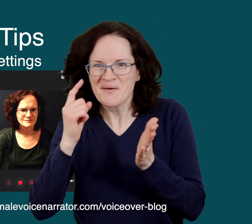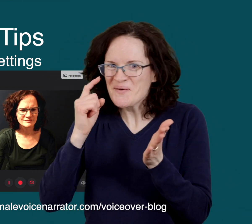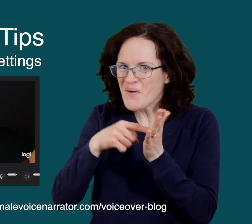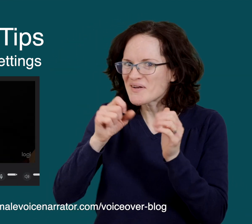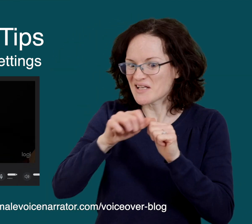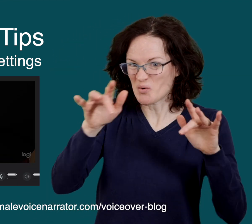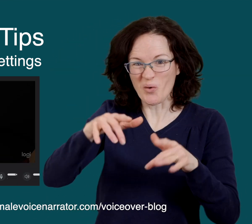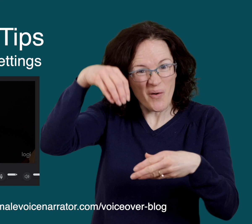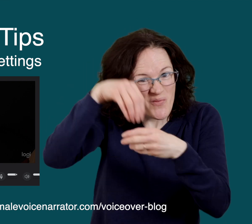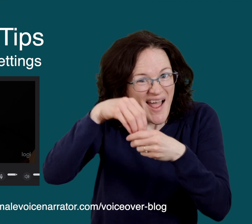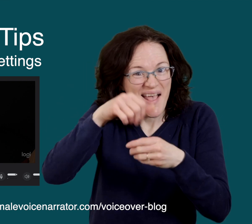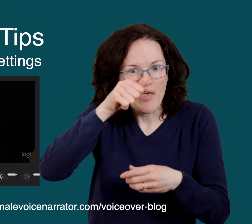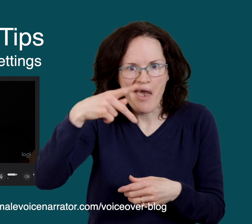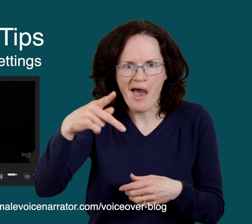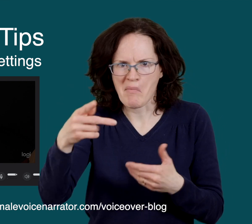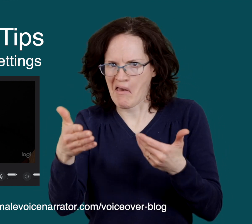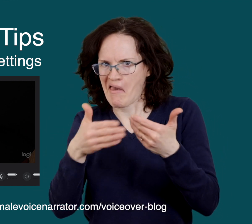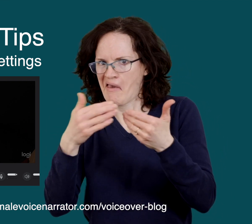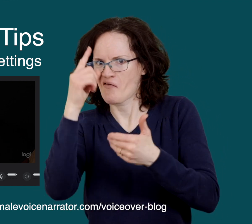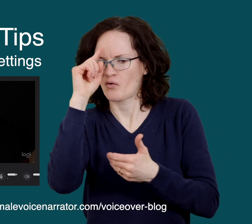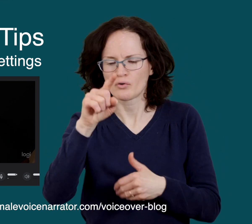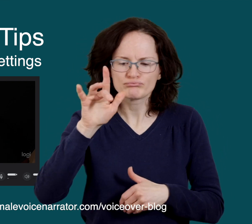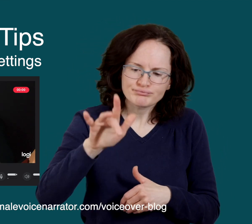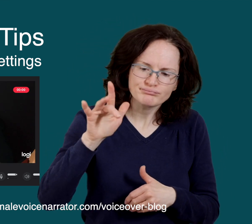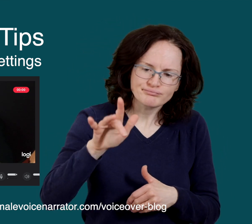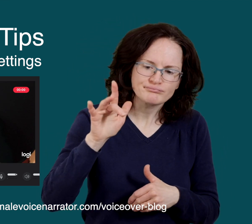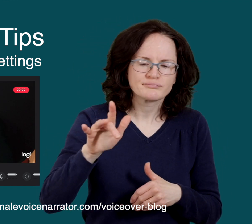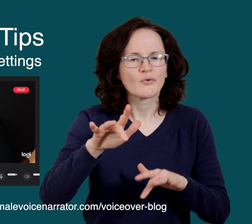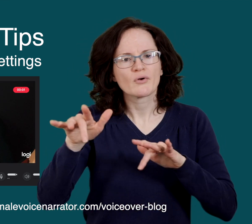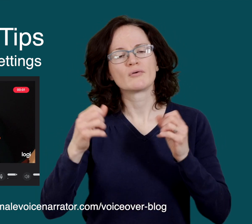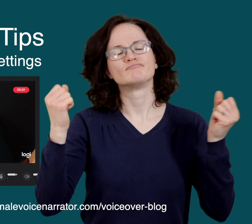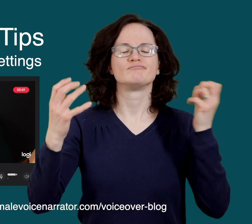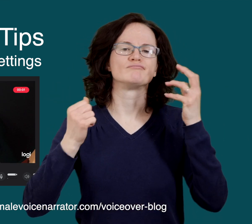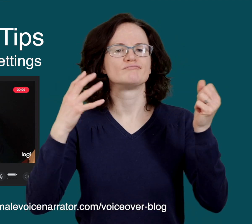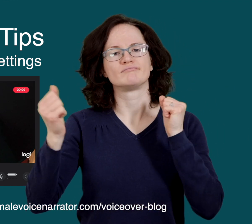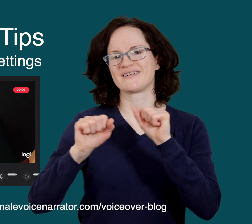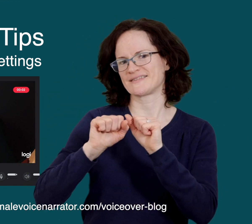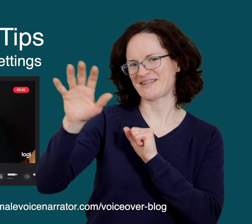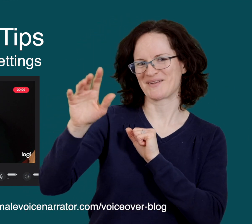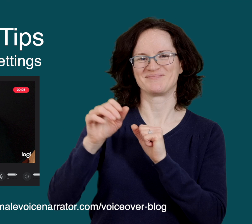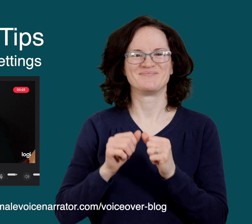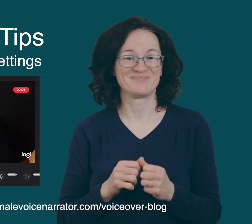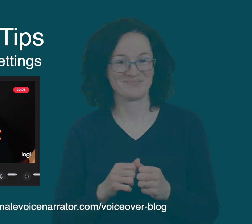Notice that you can record right in the app, making it easy for you to record your interpretations with the click of a button.